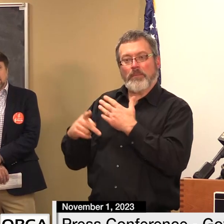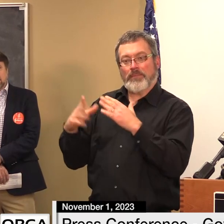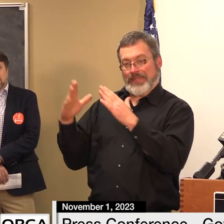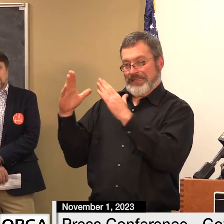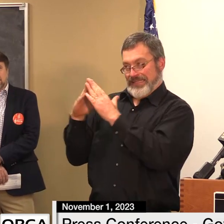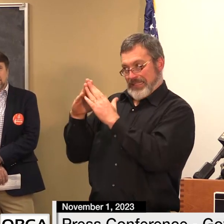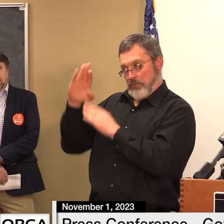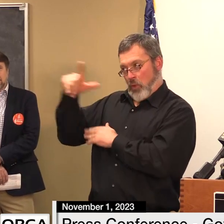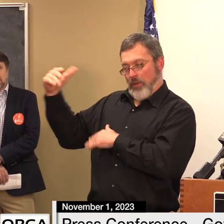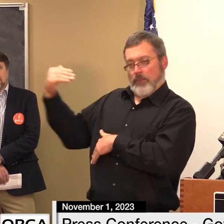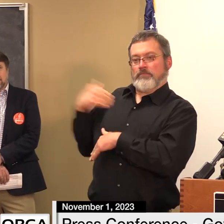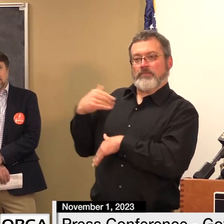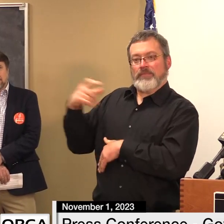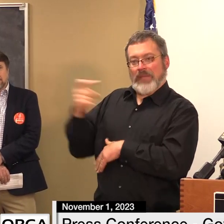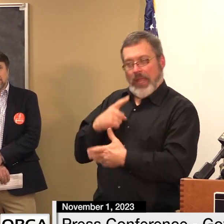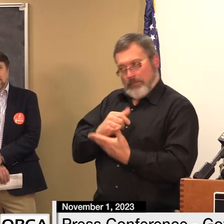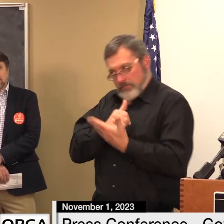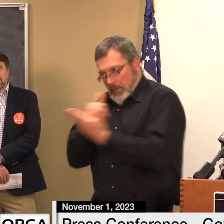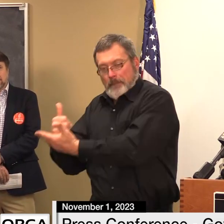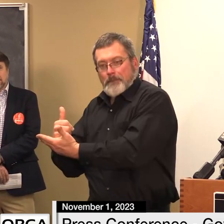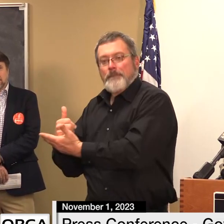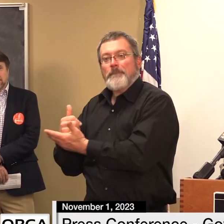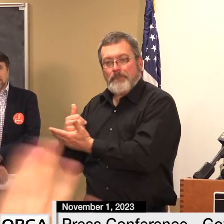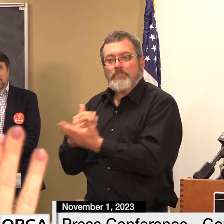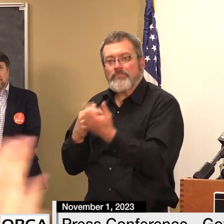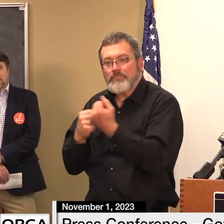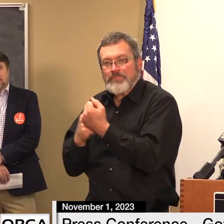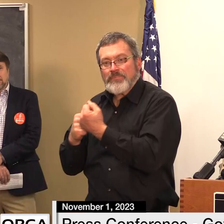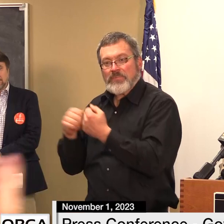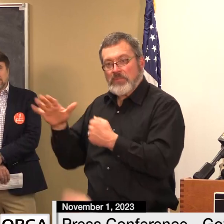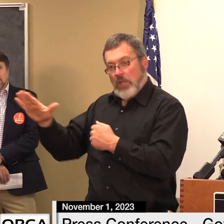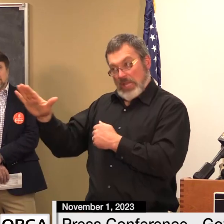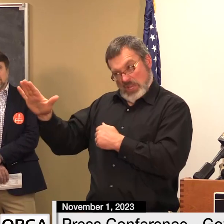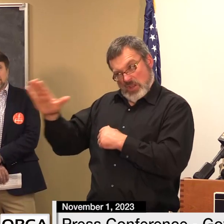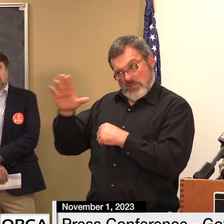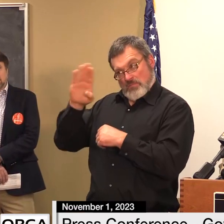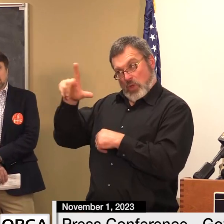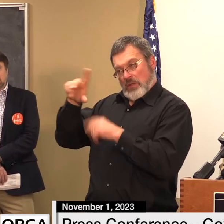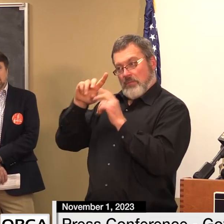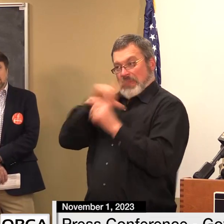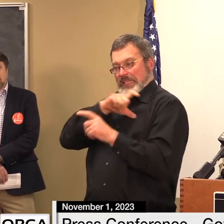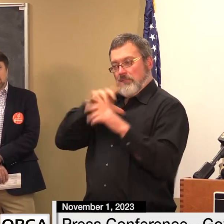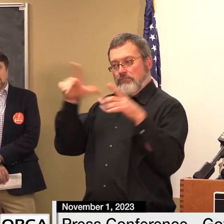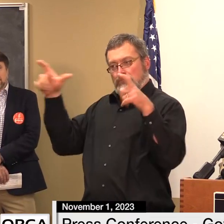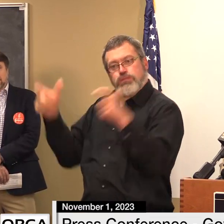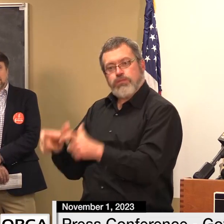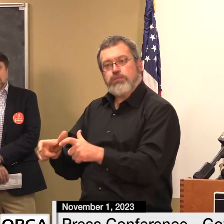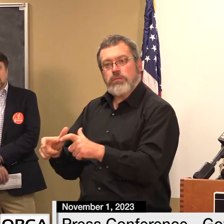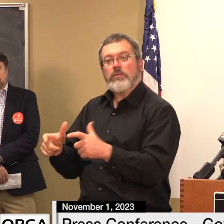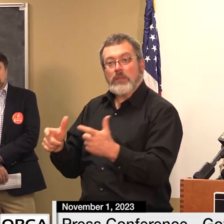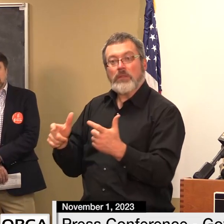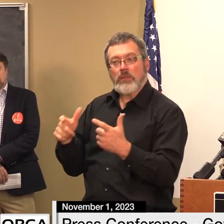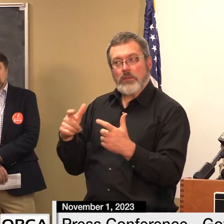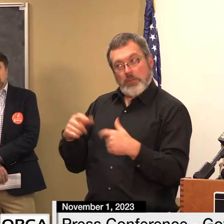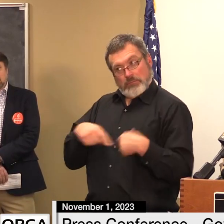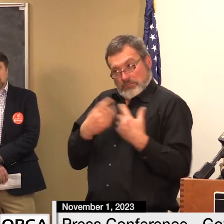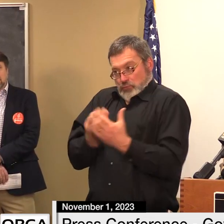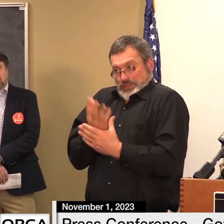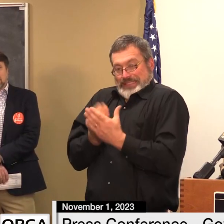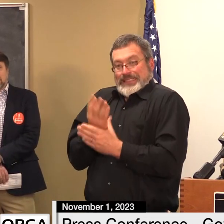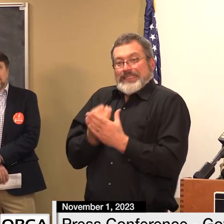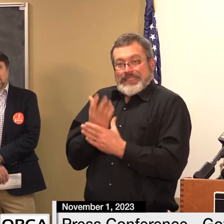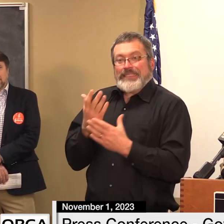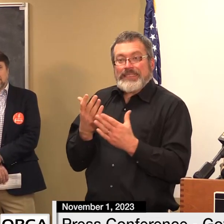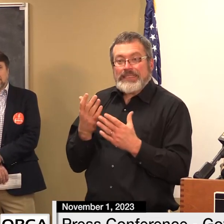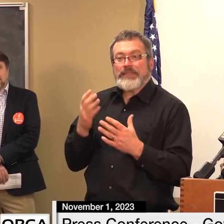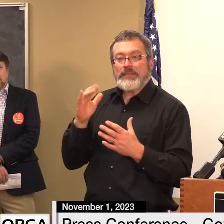state police assistance to help bolster their dwindled department as well, and we've been doing it since the spring. It's all